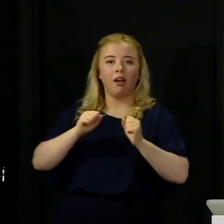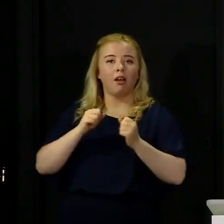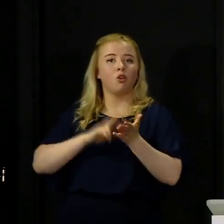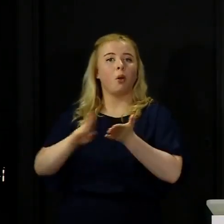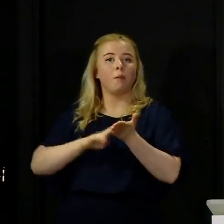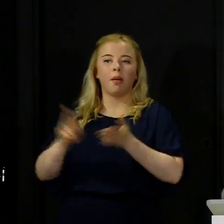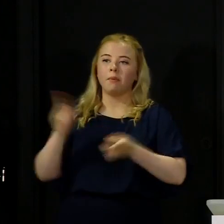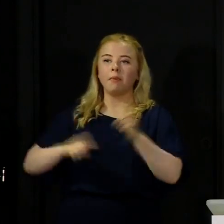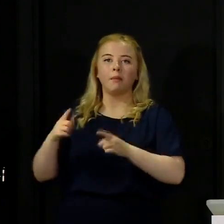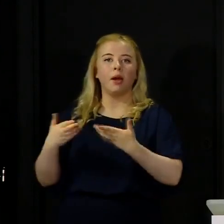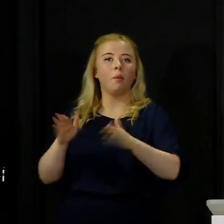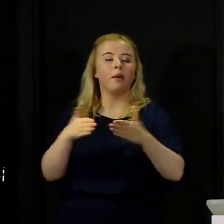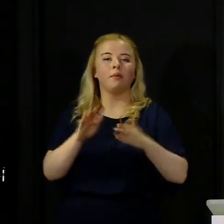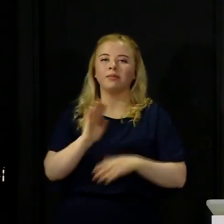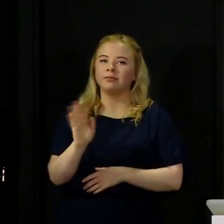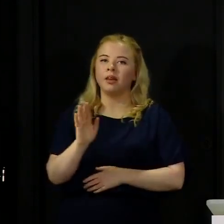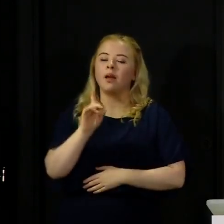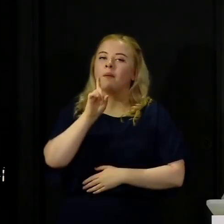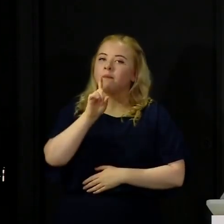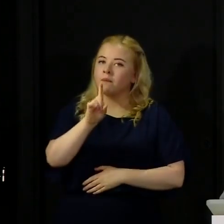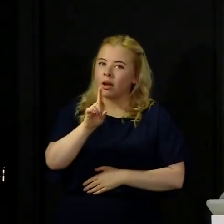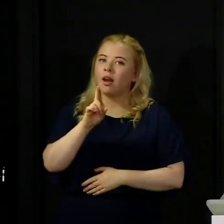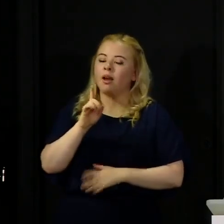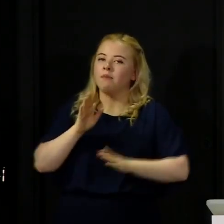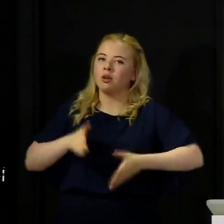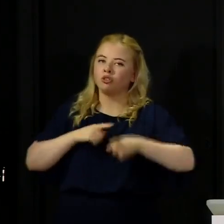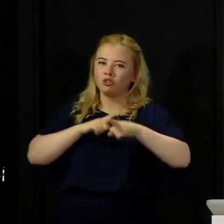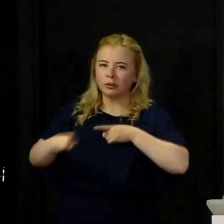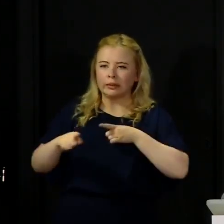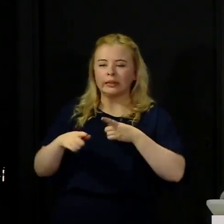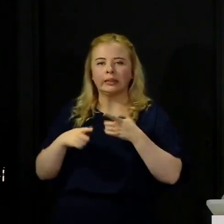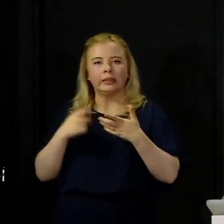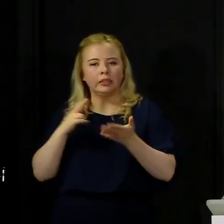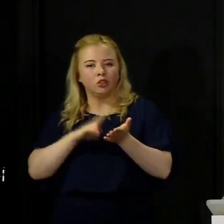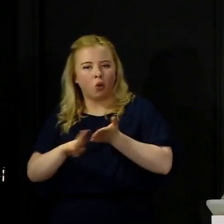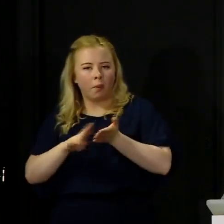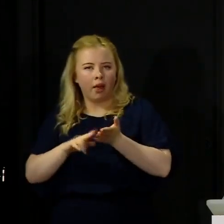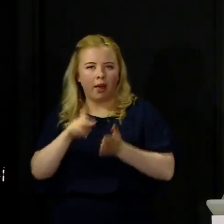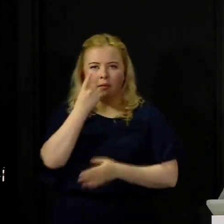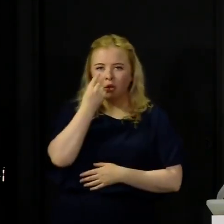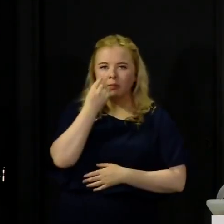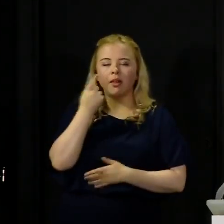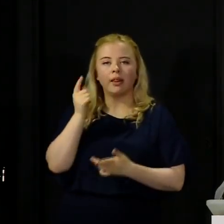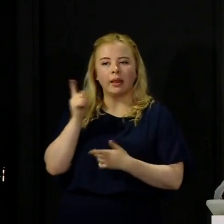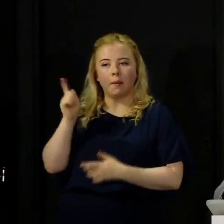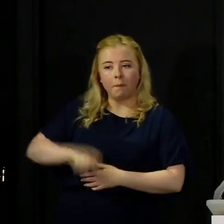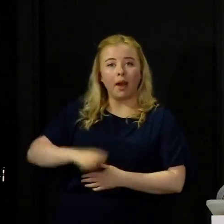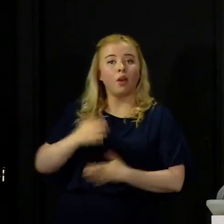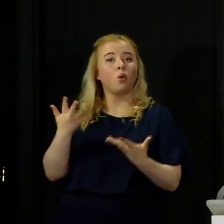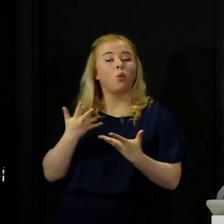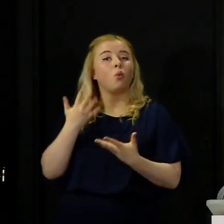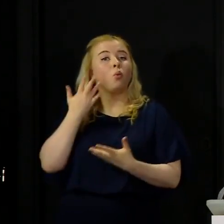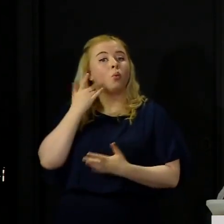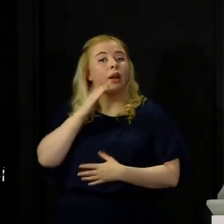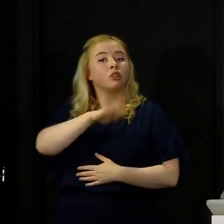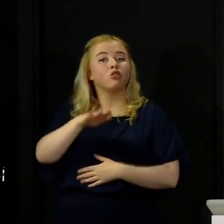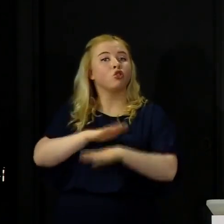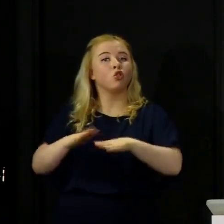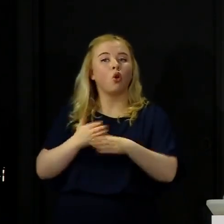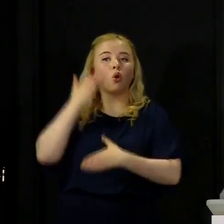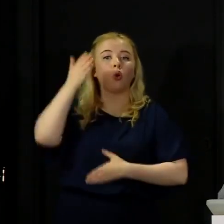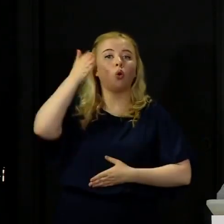as they did before coronavirus, but we must get as much normality, and we must ensure that where children are not in school all of the time,